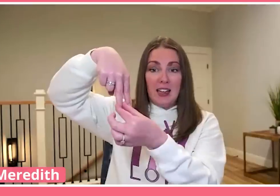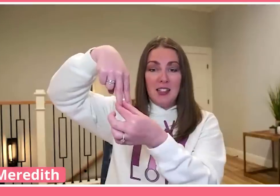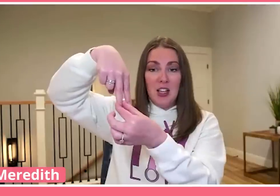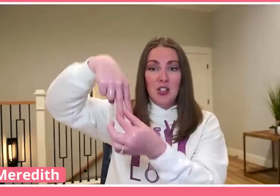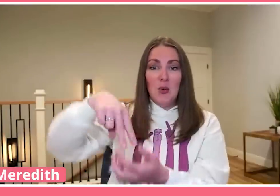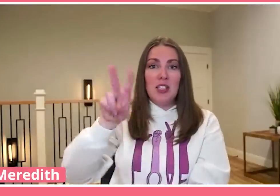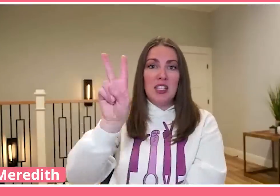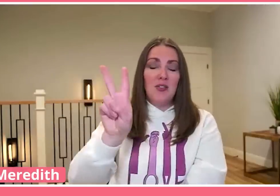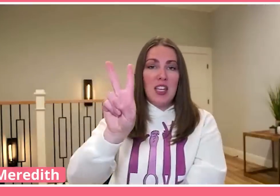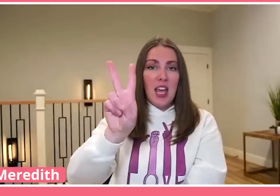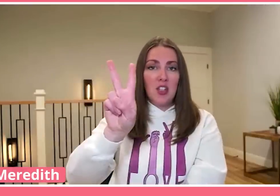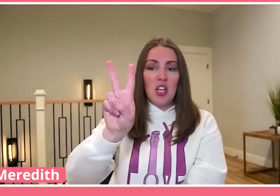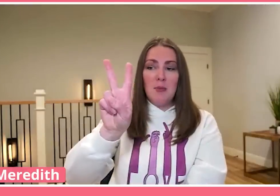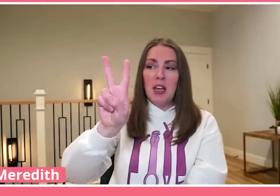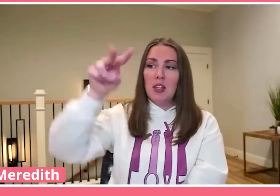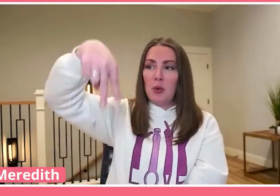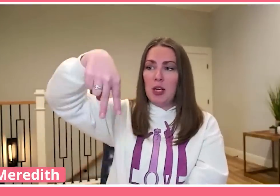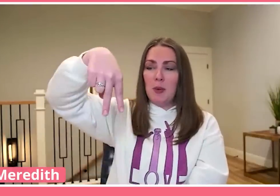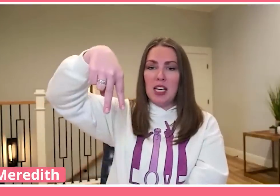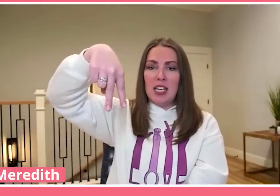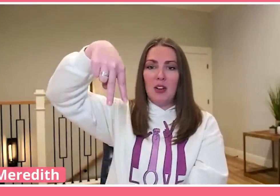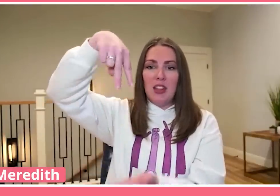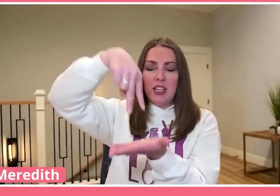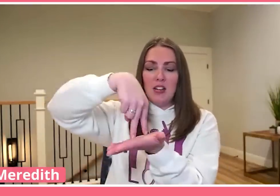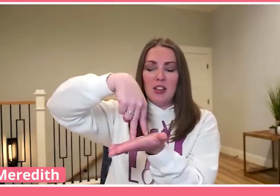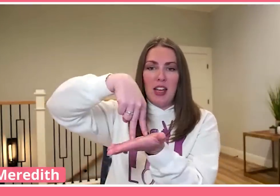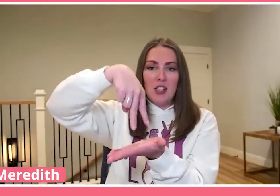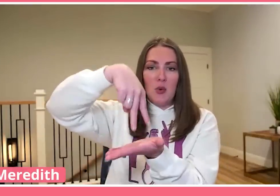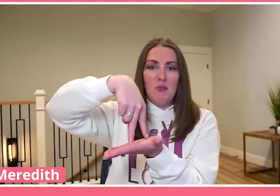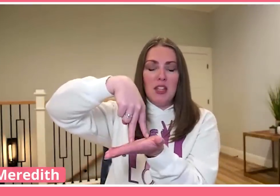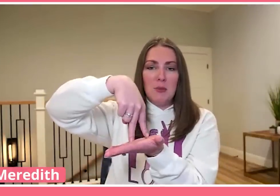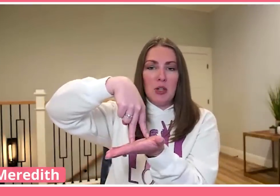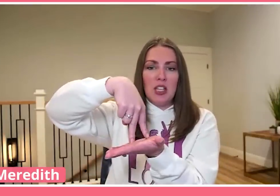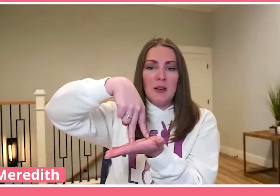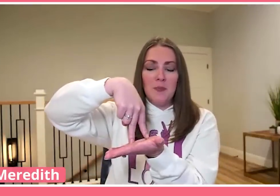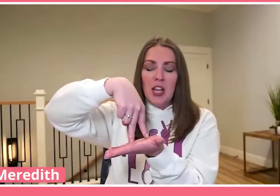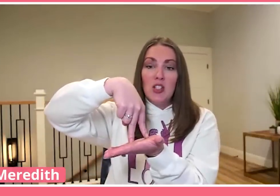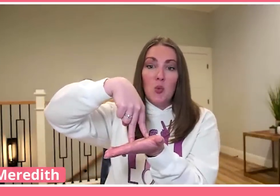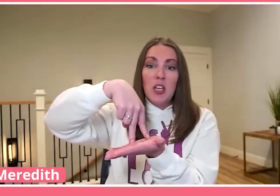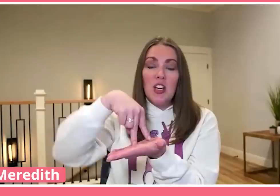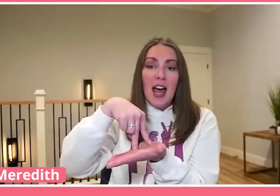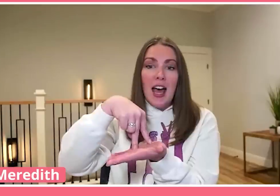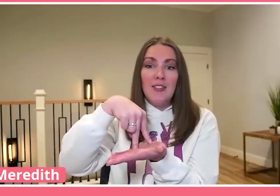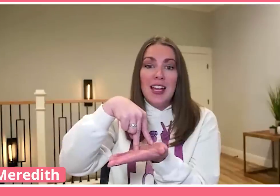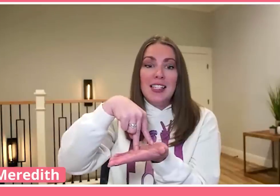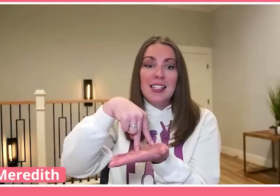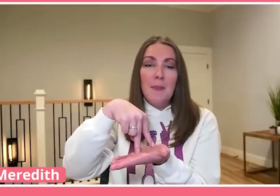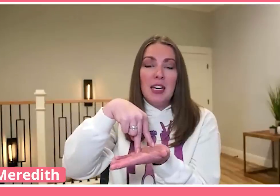So it's this V handshake that we're putting them upside down and then here they're like, so we've made this person. So we could have somebody